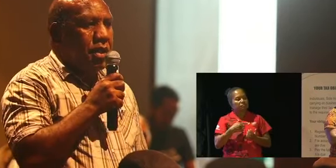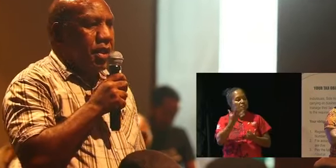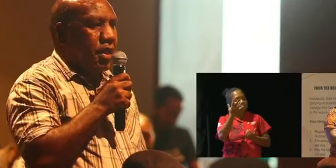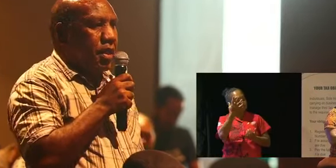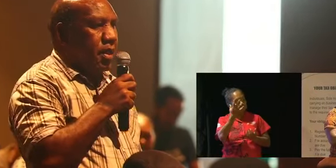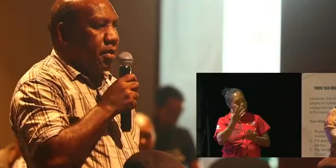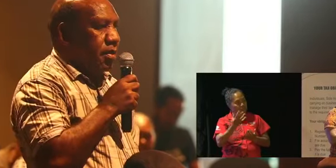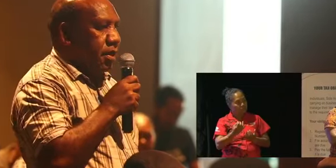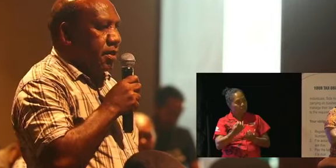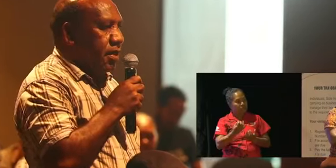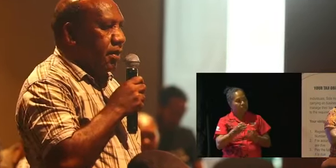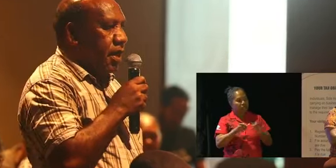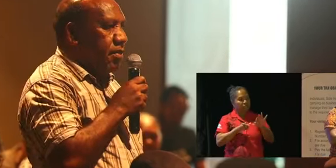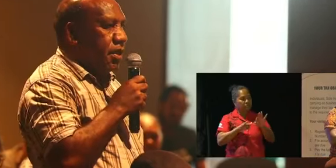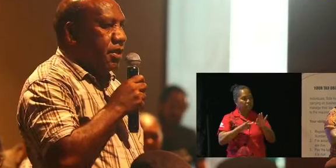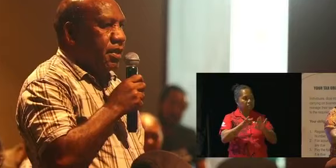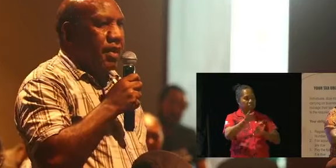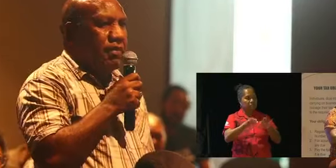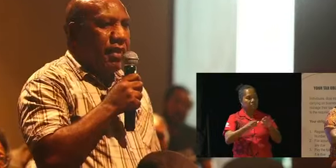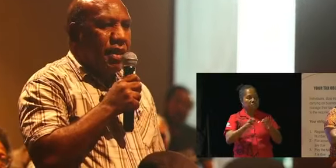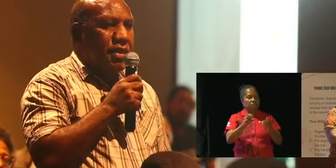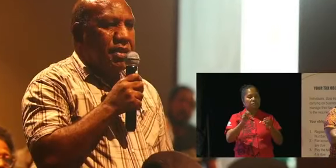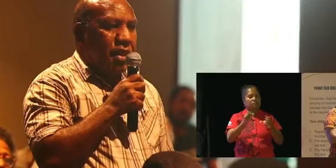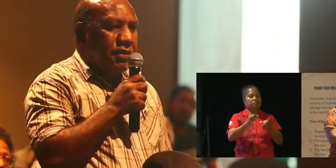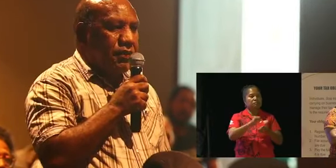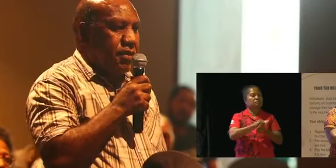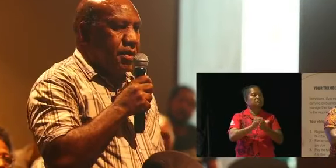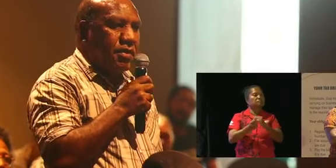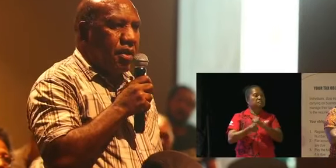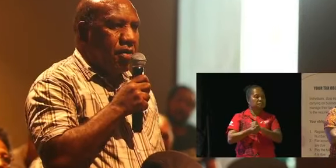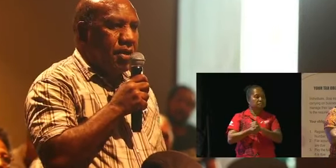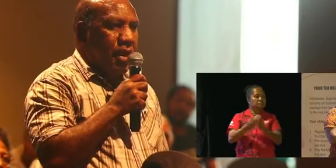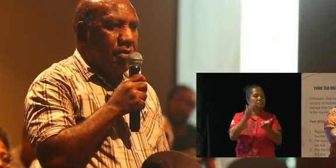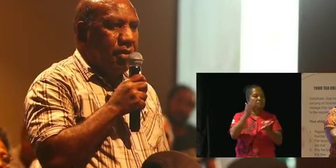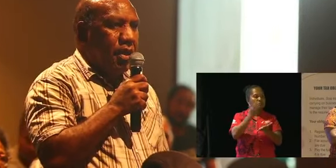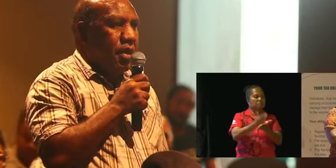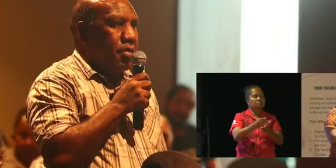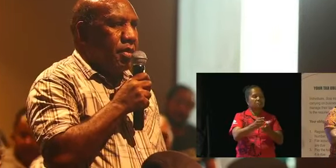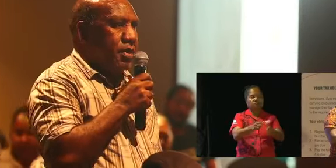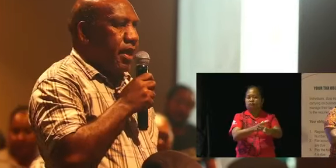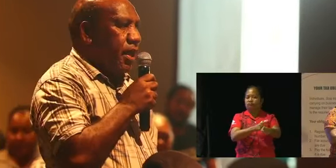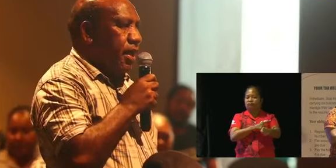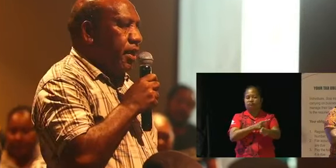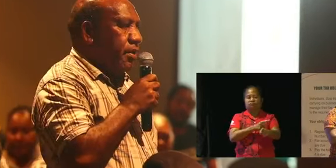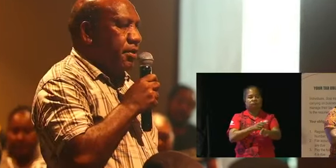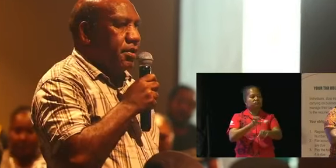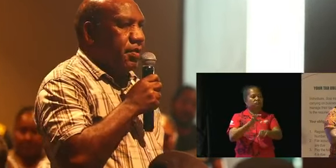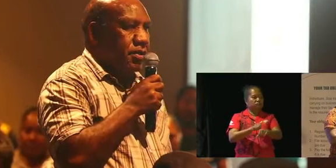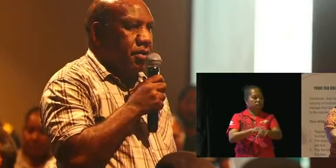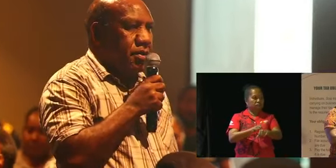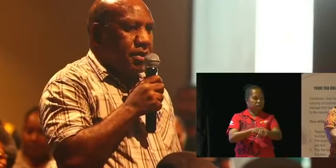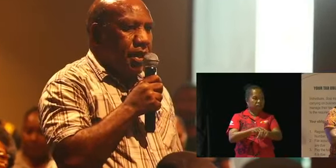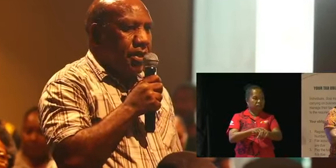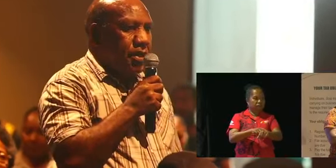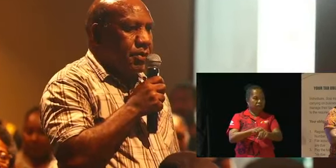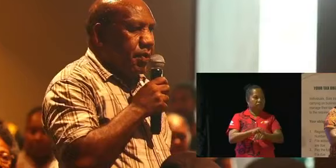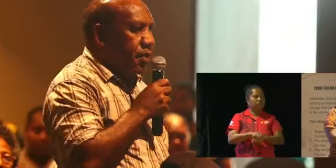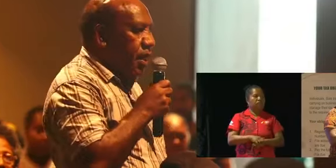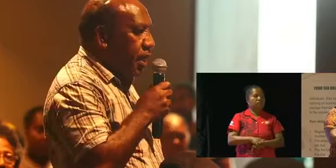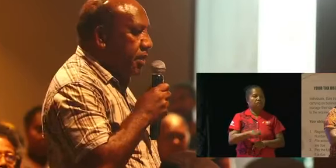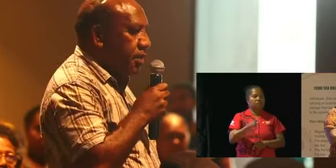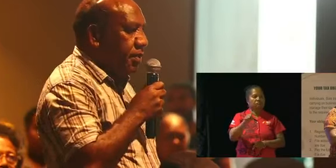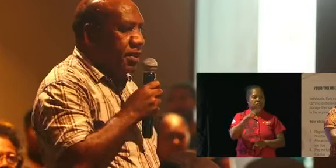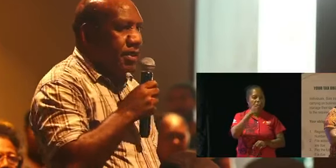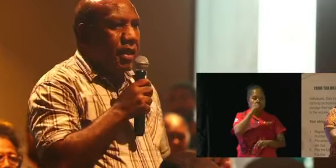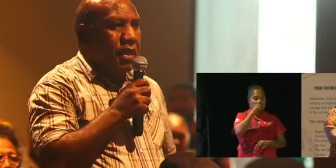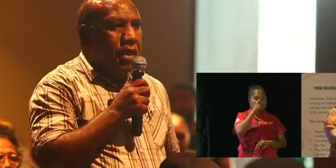knowledge, because some of the companies have been evading tax for such a long time because they are special consultant. These people